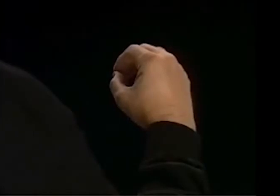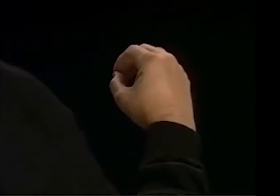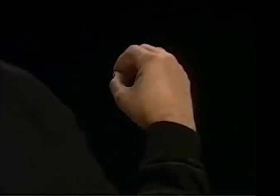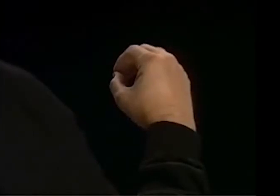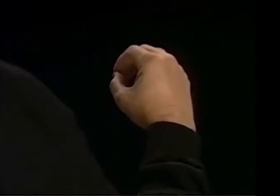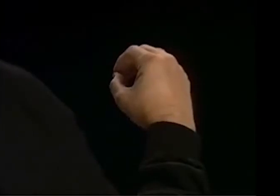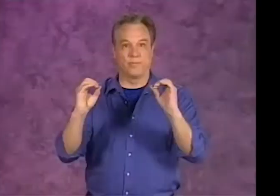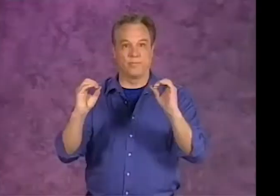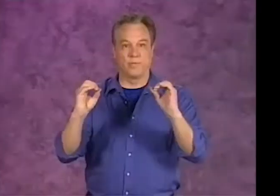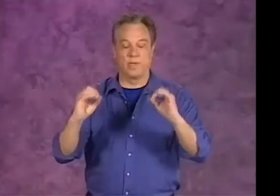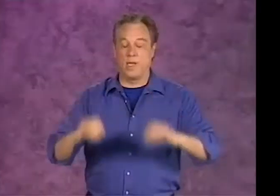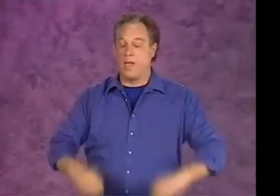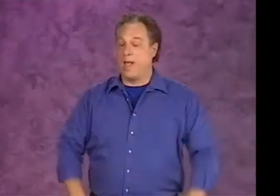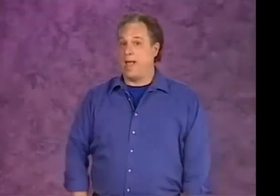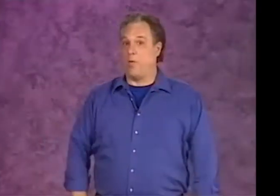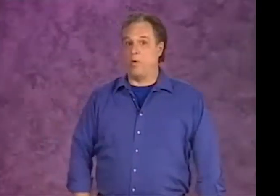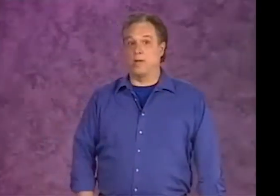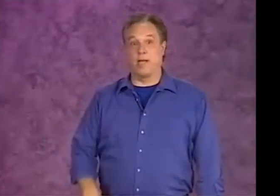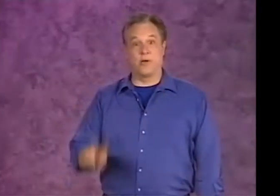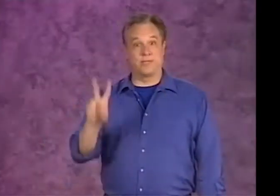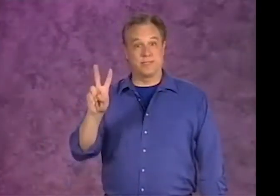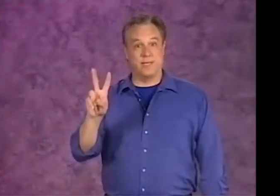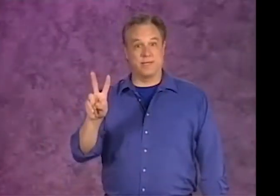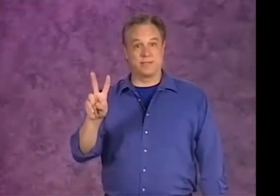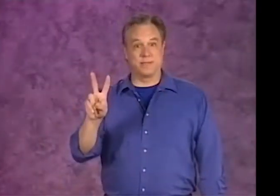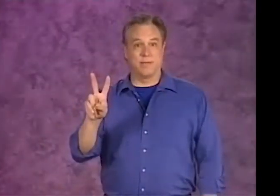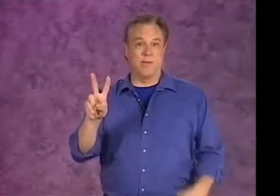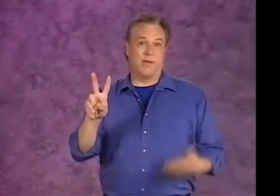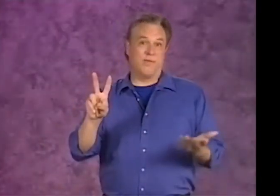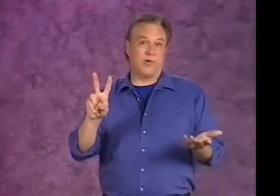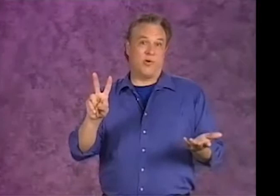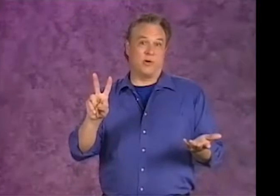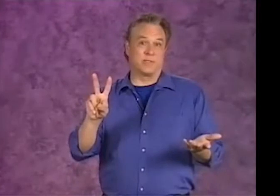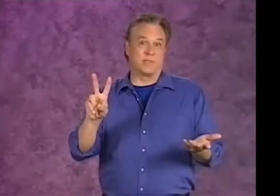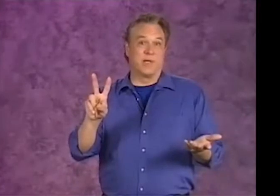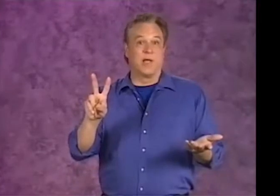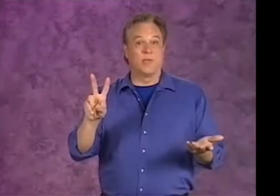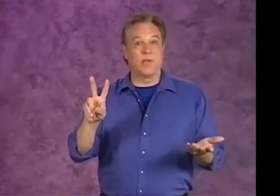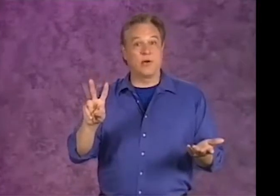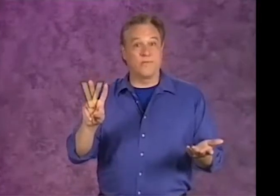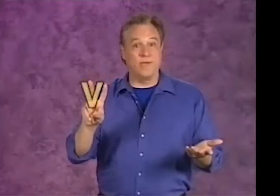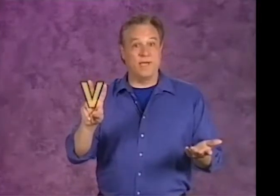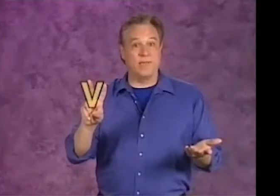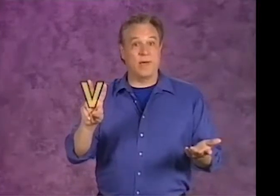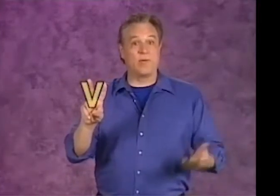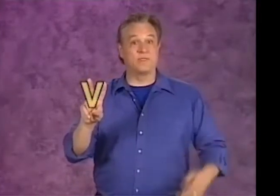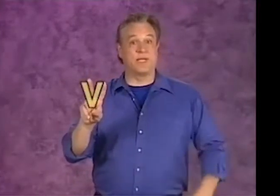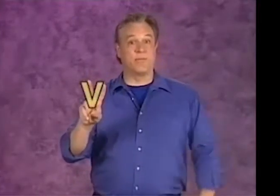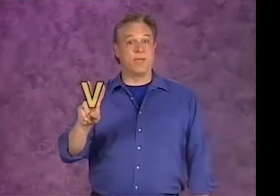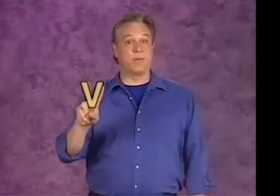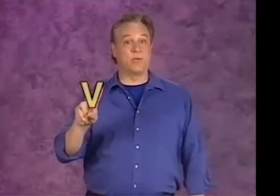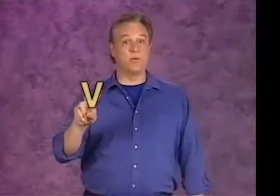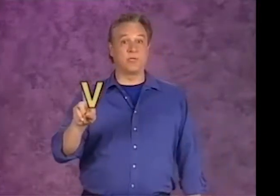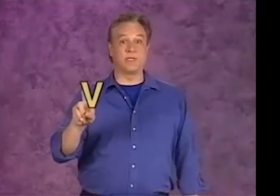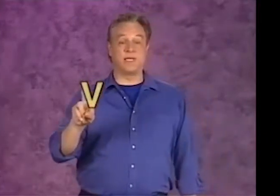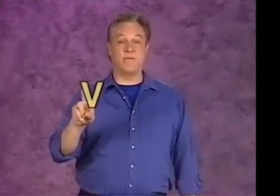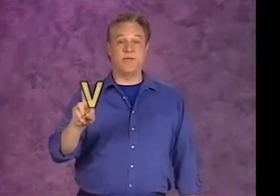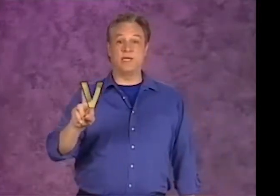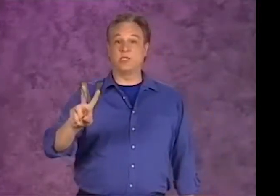And what letter is this? Of course, the letter V that we've seen people use on TV to show V for victory